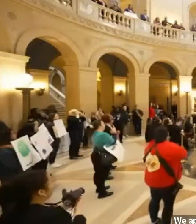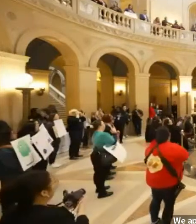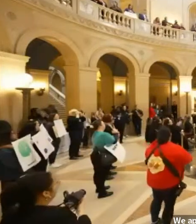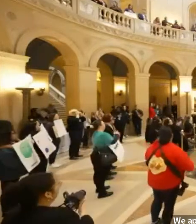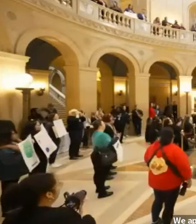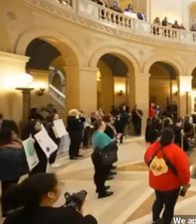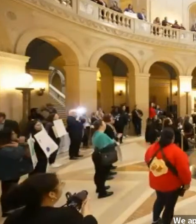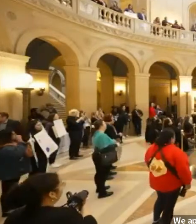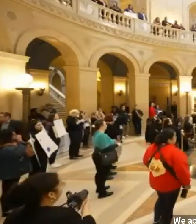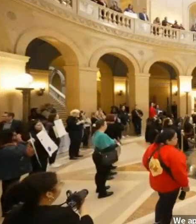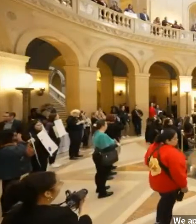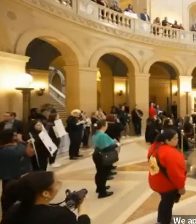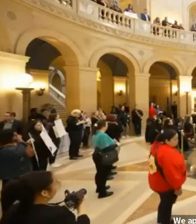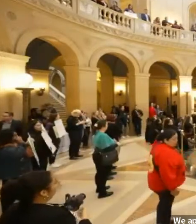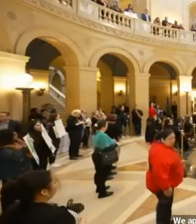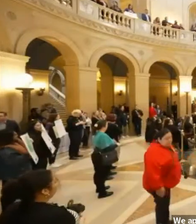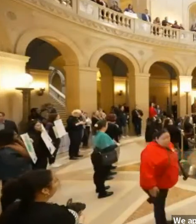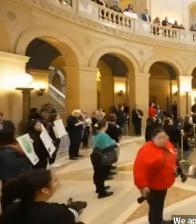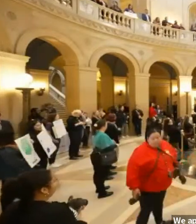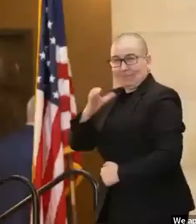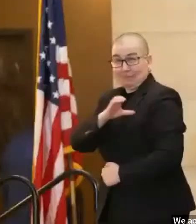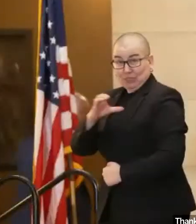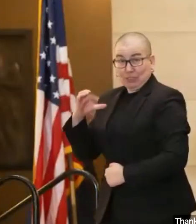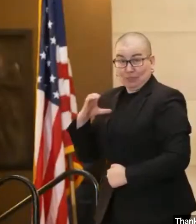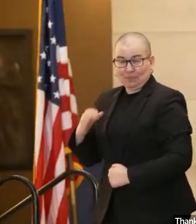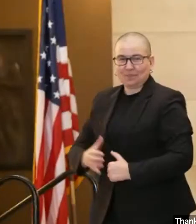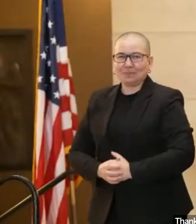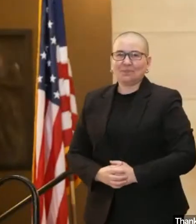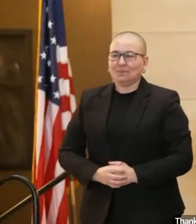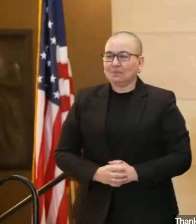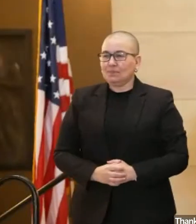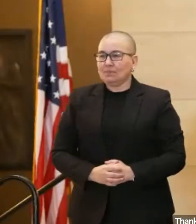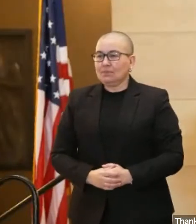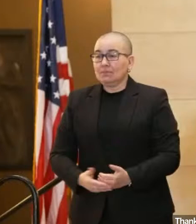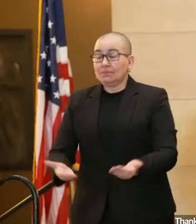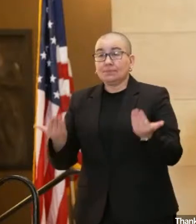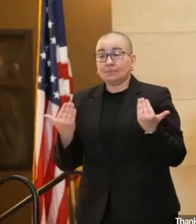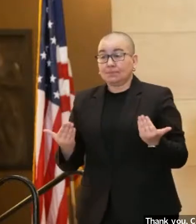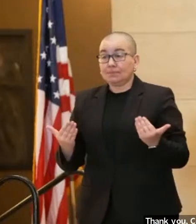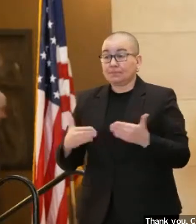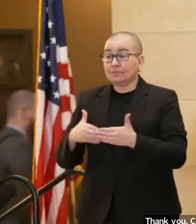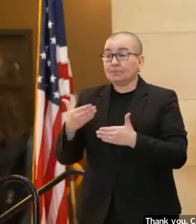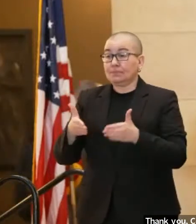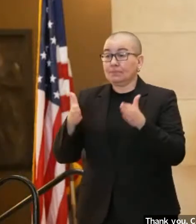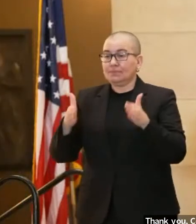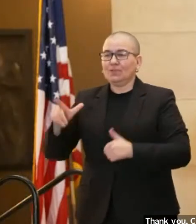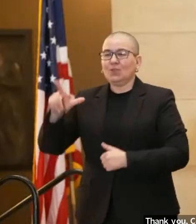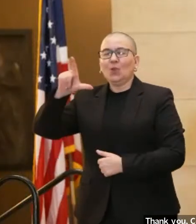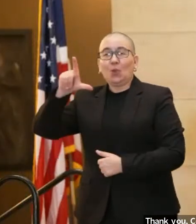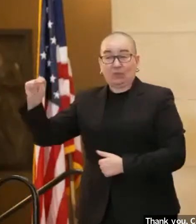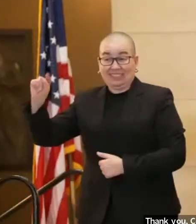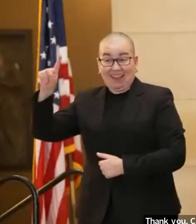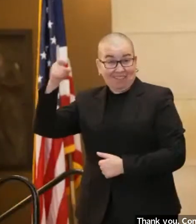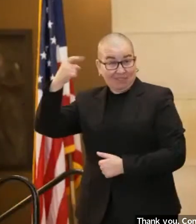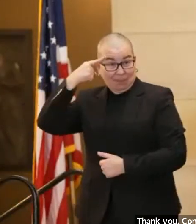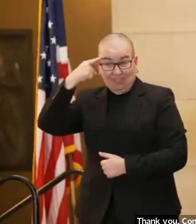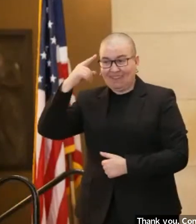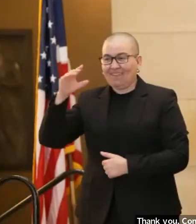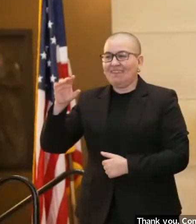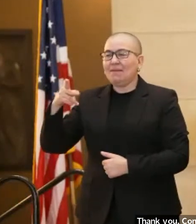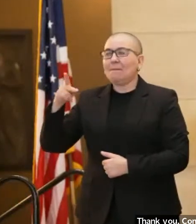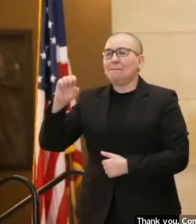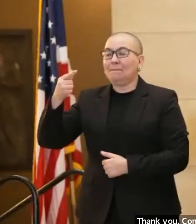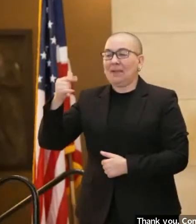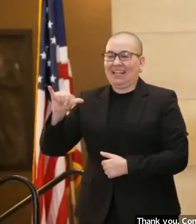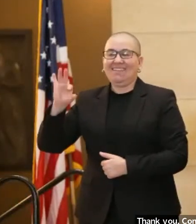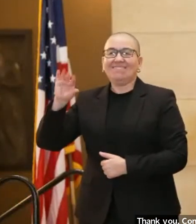Thank you, Commissioner. I would like to bring to the stage Lieutenant Governor Flanagan, who has been